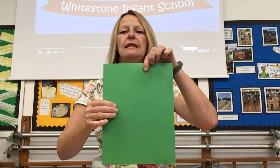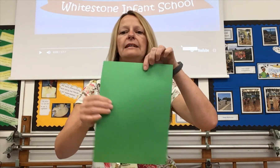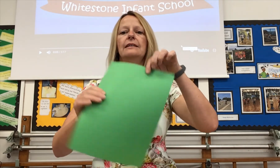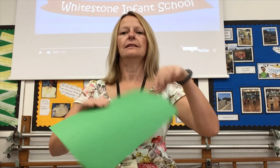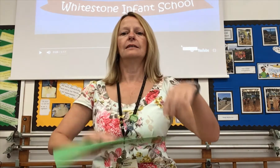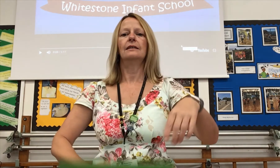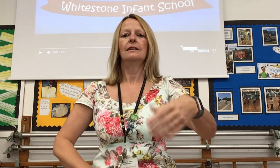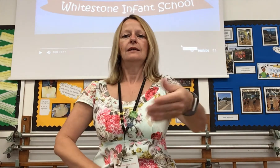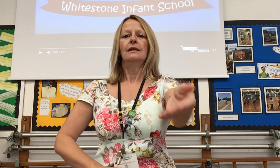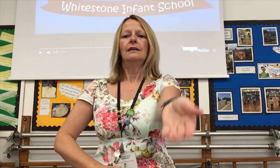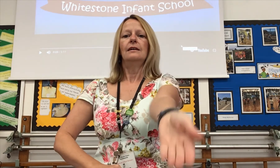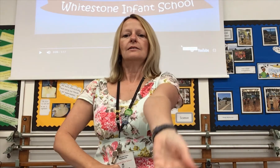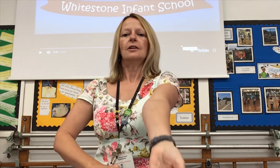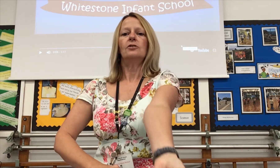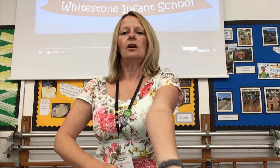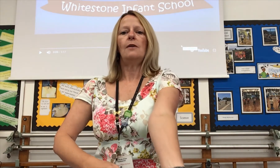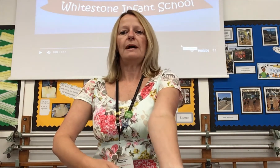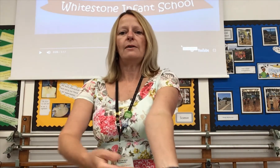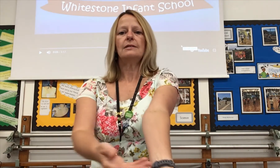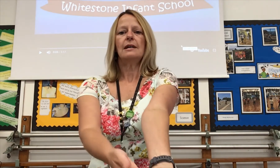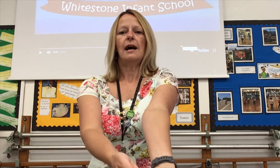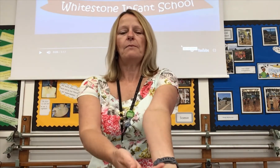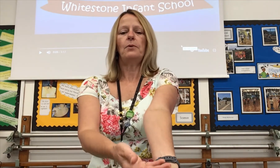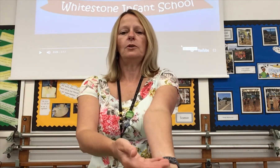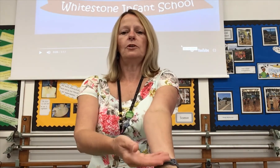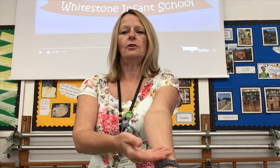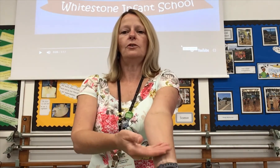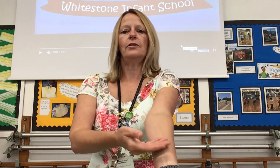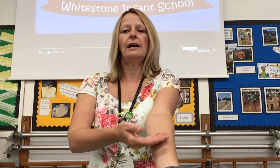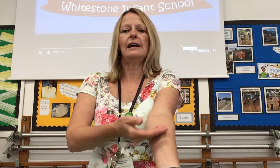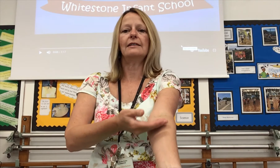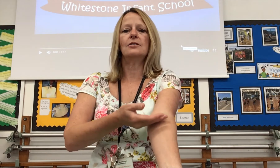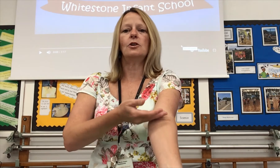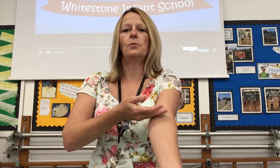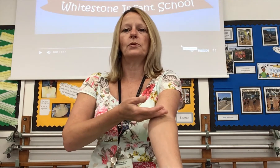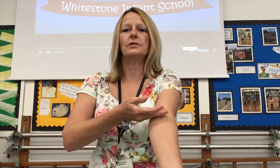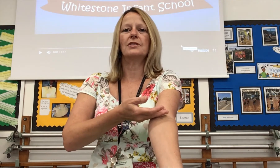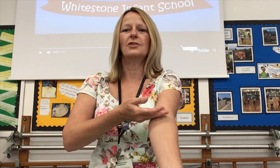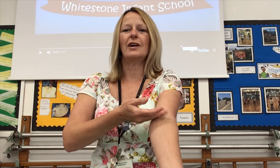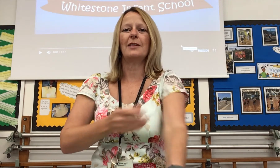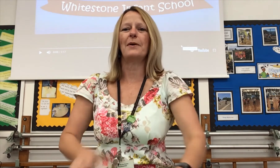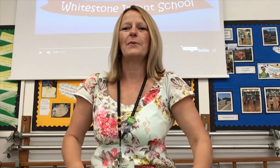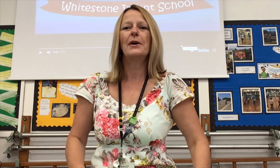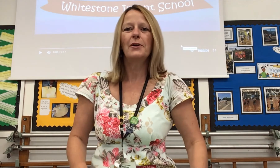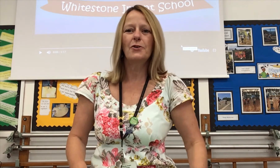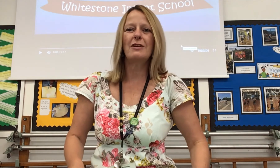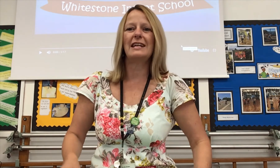Green. Turn your arm out and pull your other hand upwards to your elbow. Green.